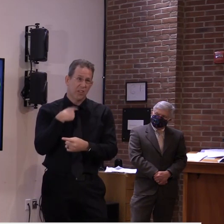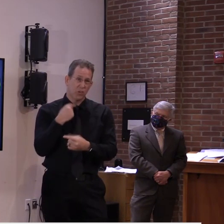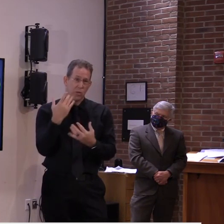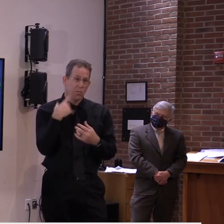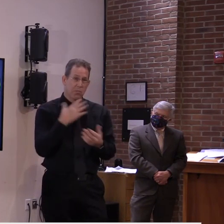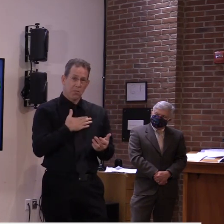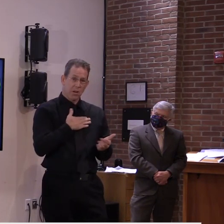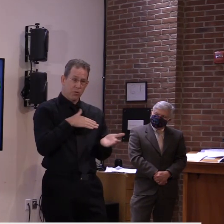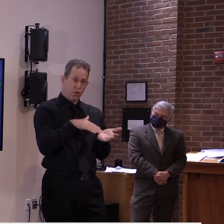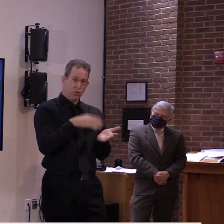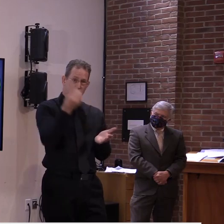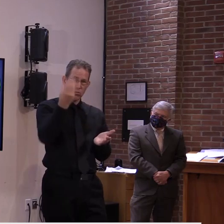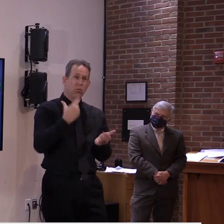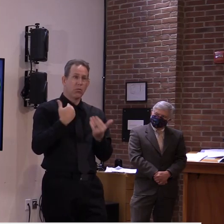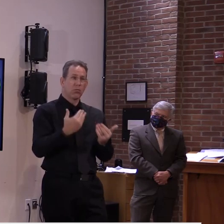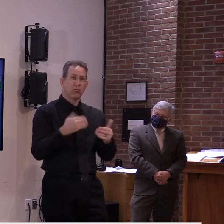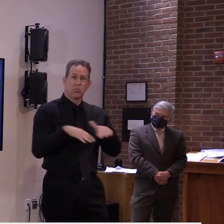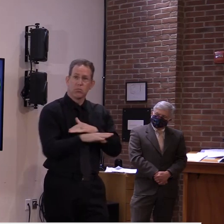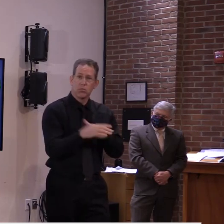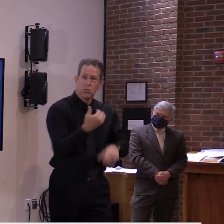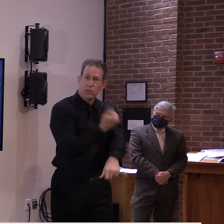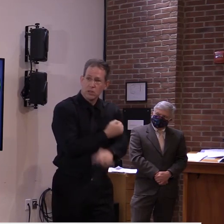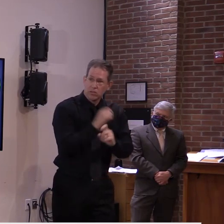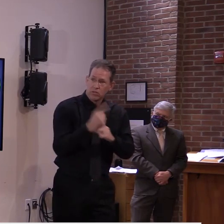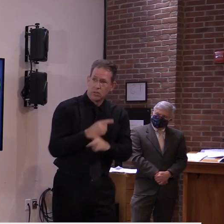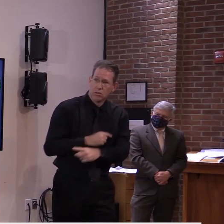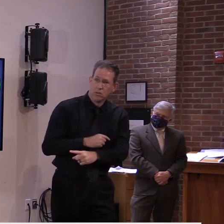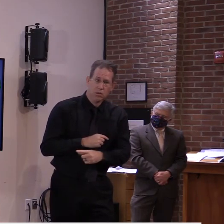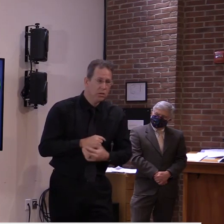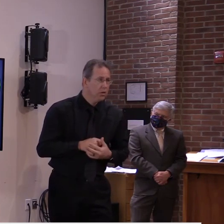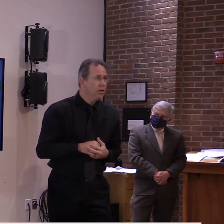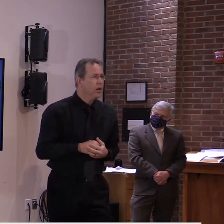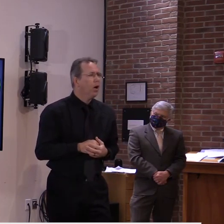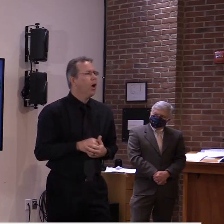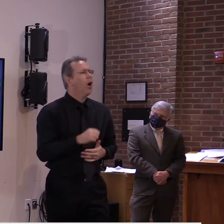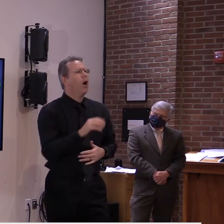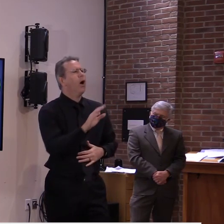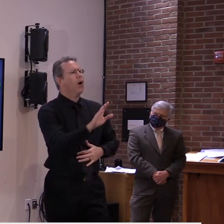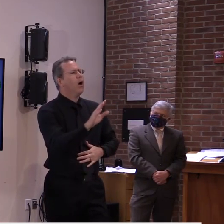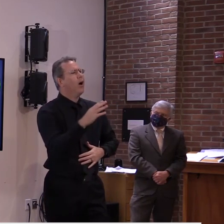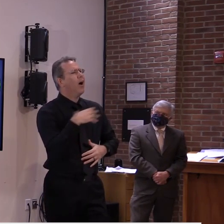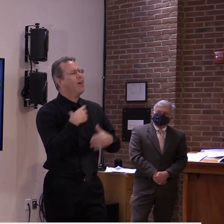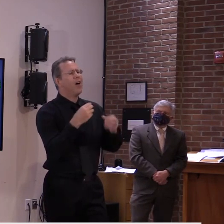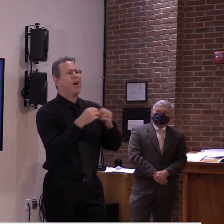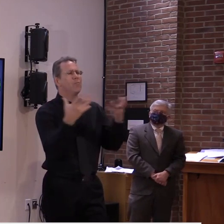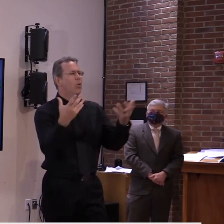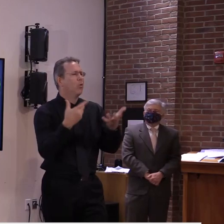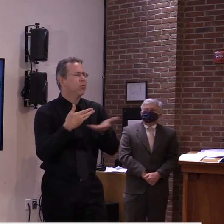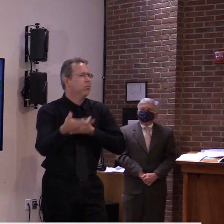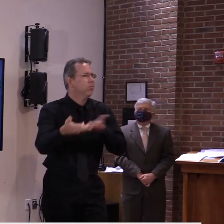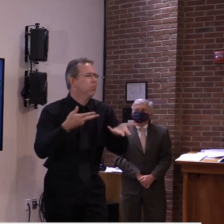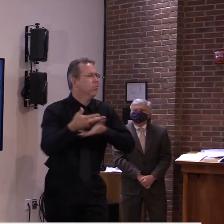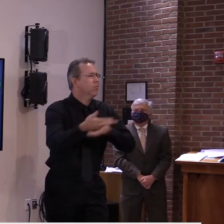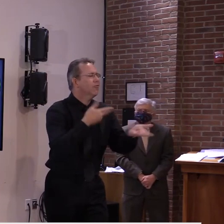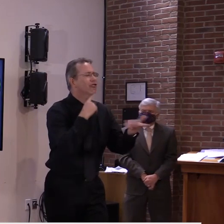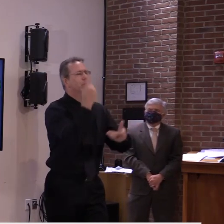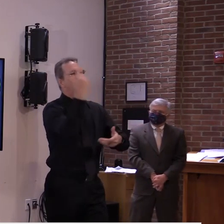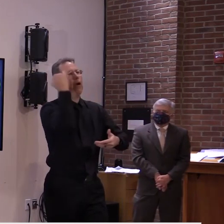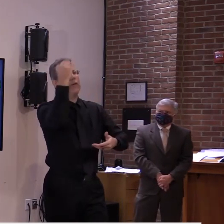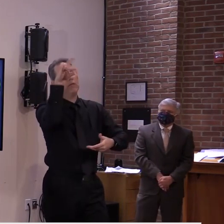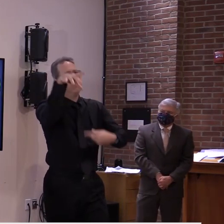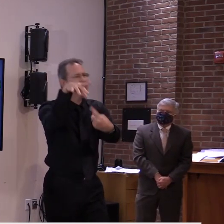There'll be a lot more communication than just from their doctor, because there's going to be a lot of health department communication, a lot of communication